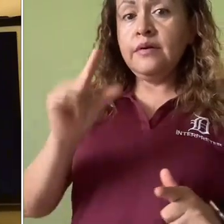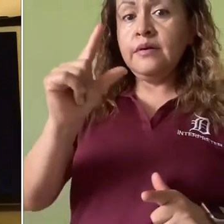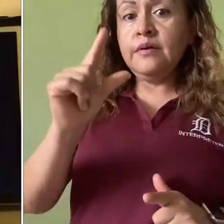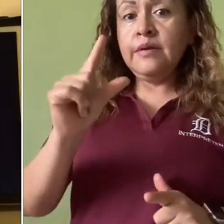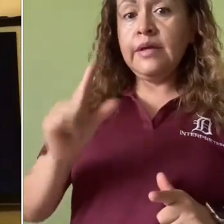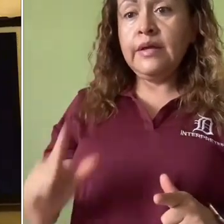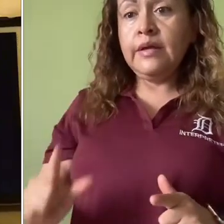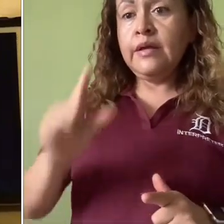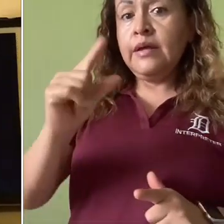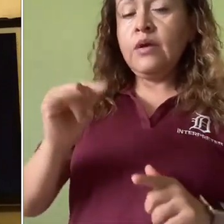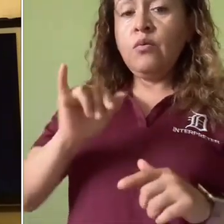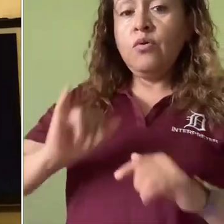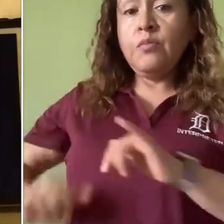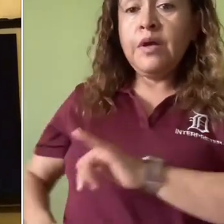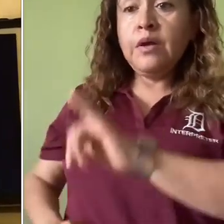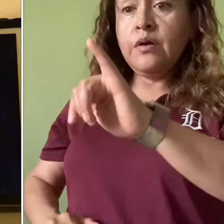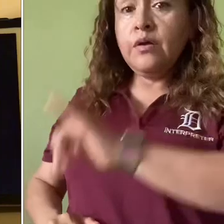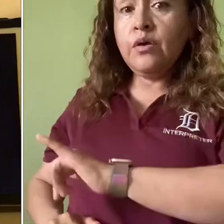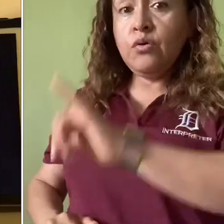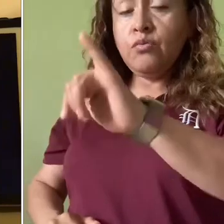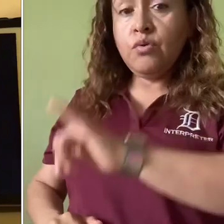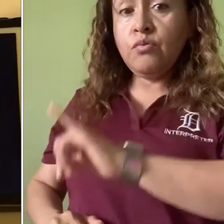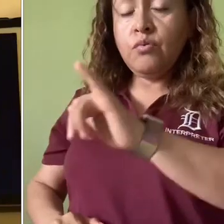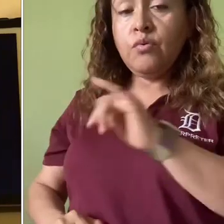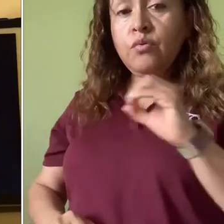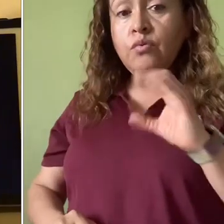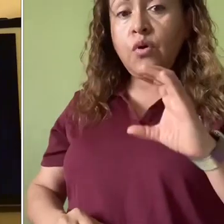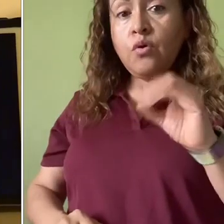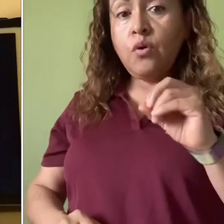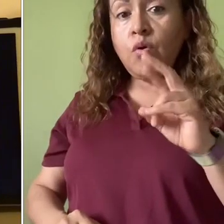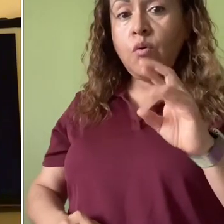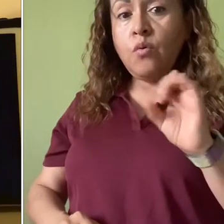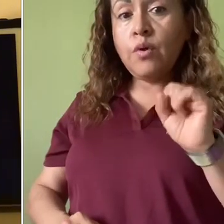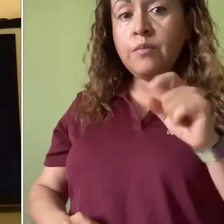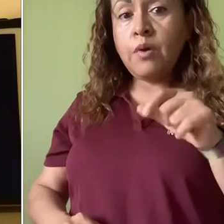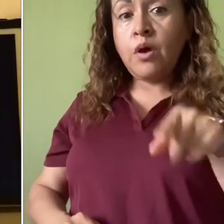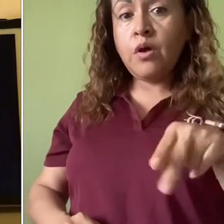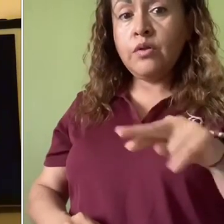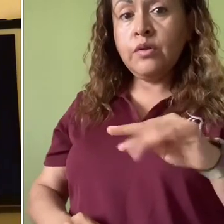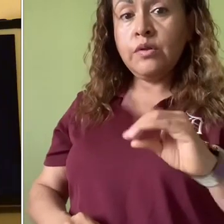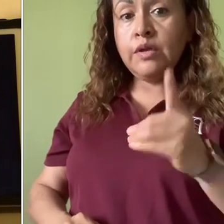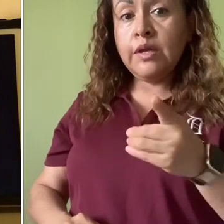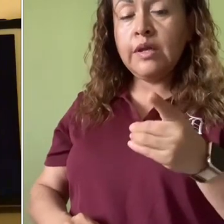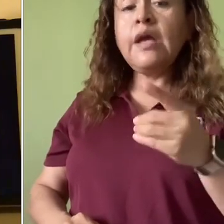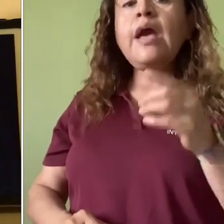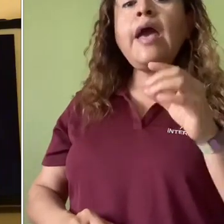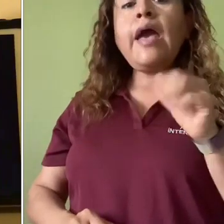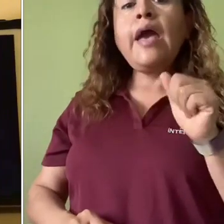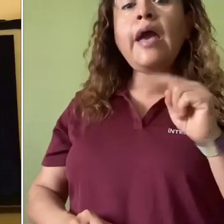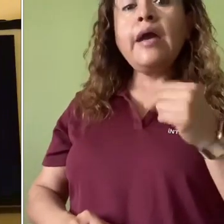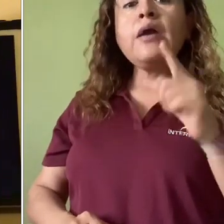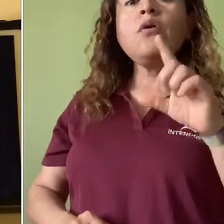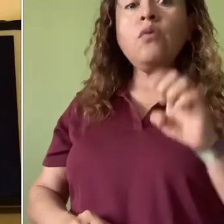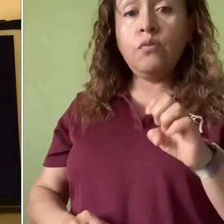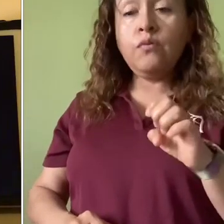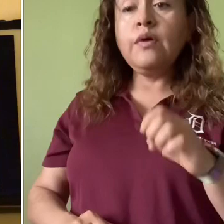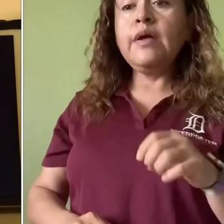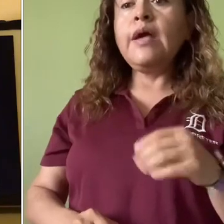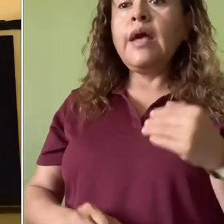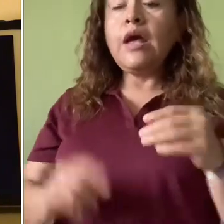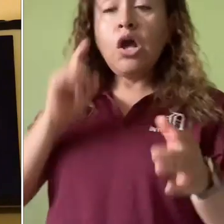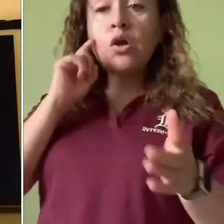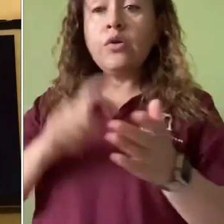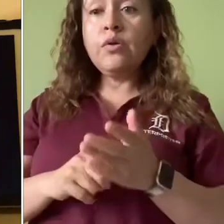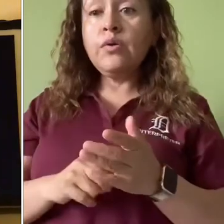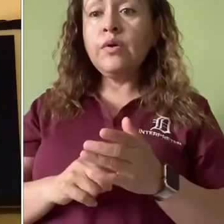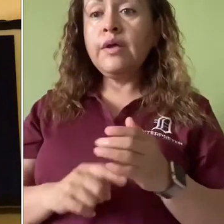is going to be congruent to that angle right over there. Once again, corresponding angles for transversal. And also in both triangles, so I'm